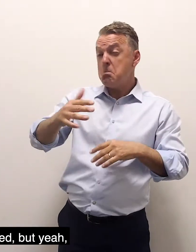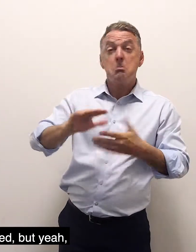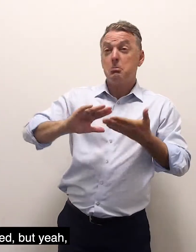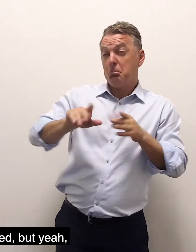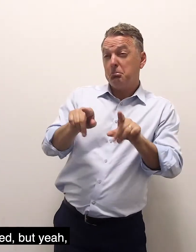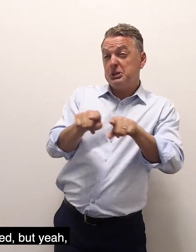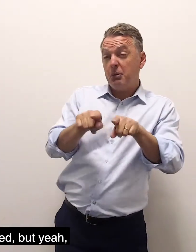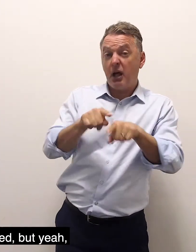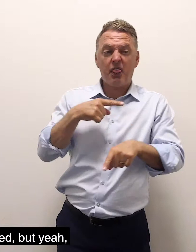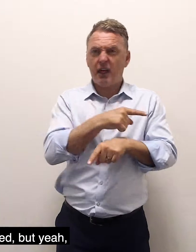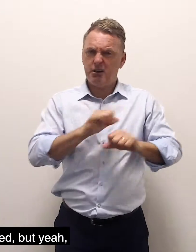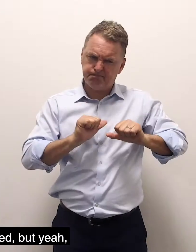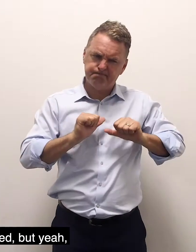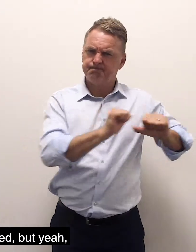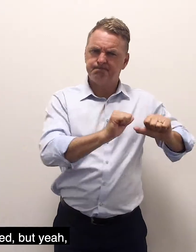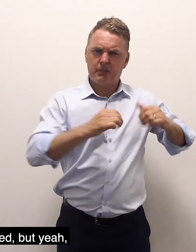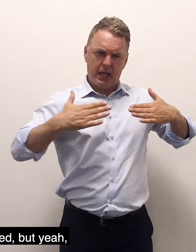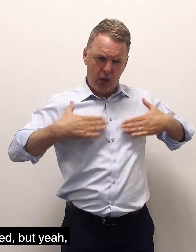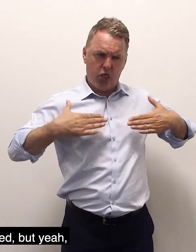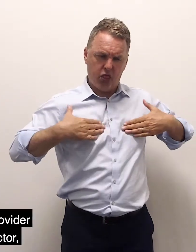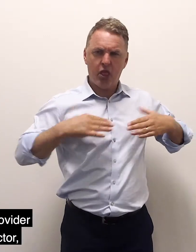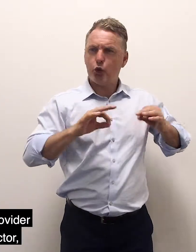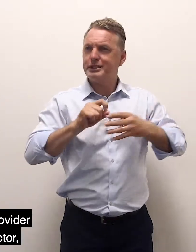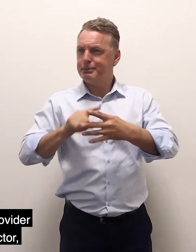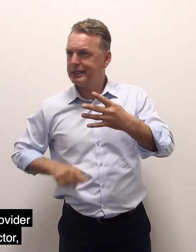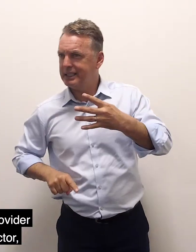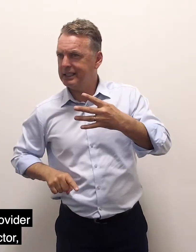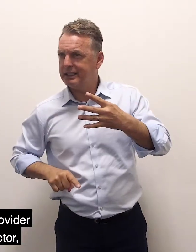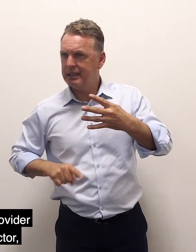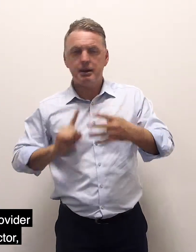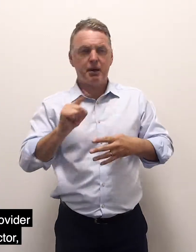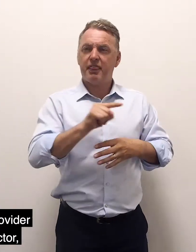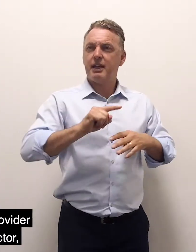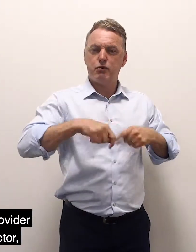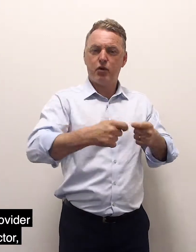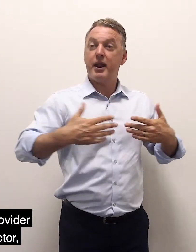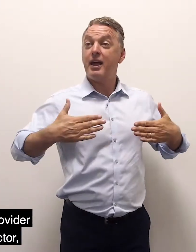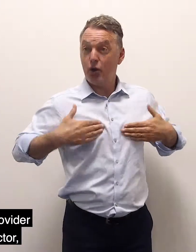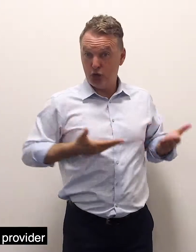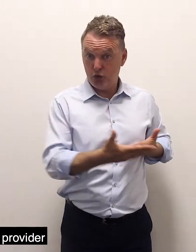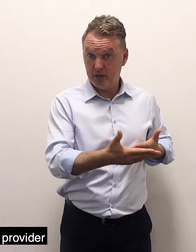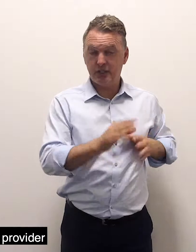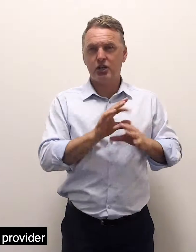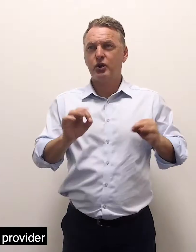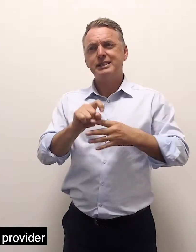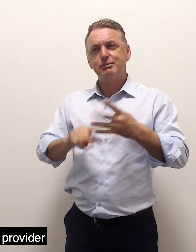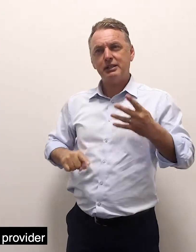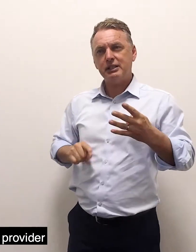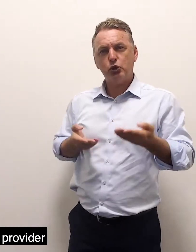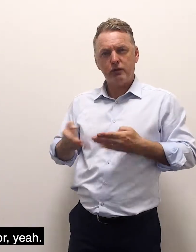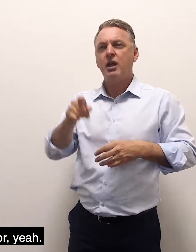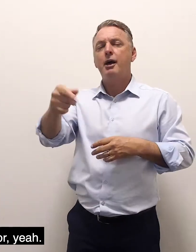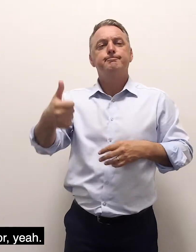is more health oriented, but yeah, that's a service provider in the health sector rather than a